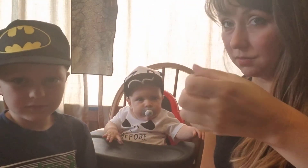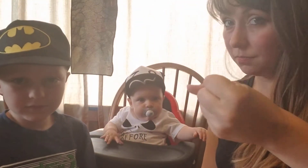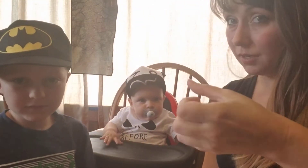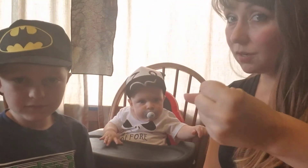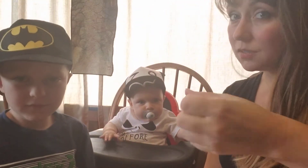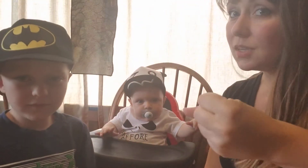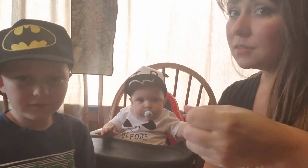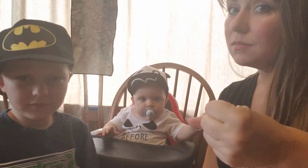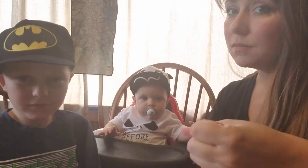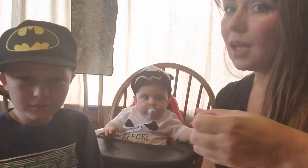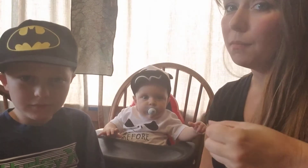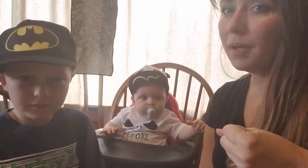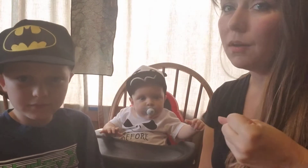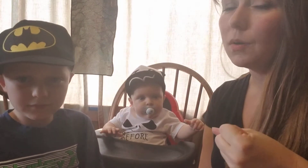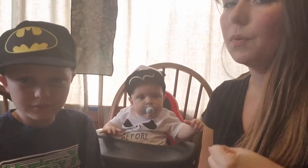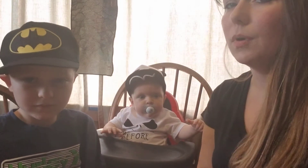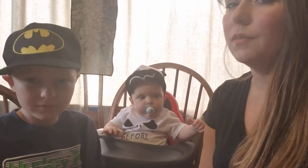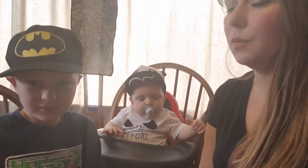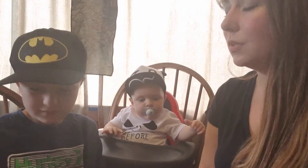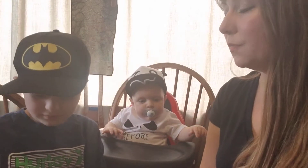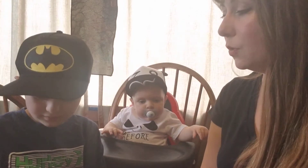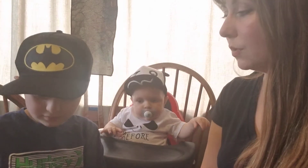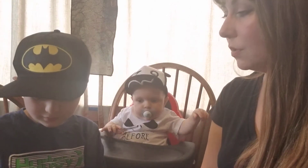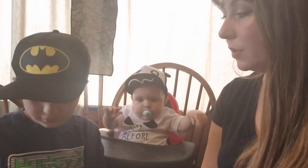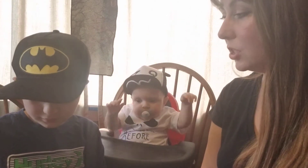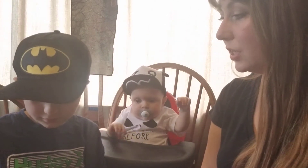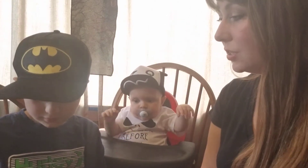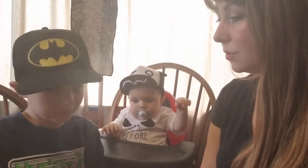does have milk, but what if he wants food? What should he do?